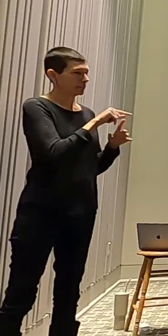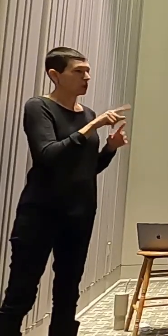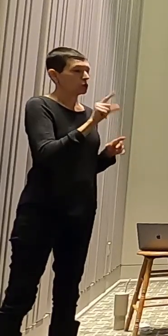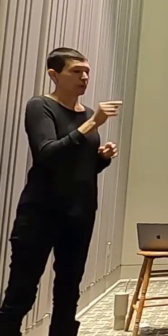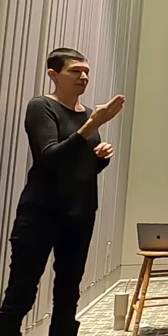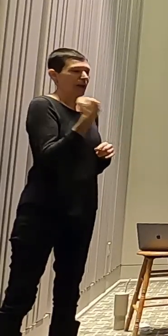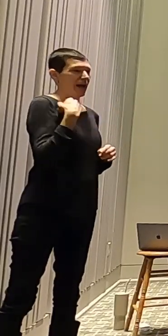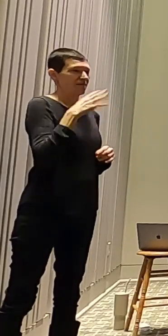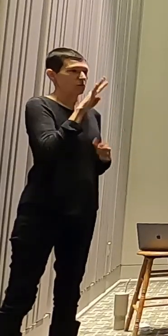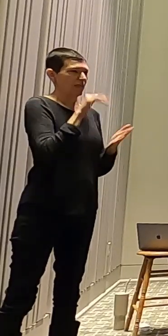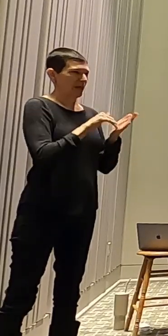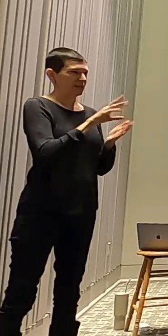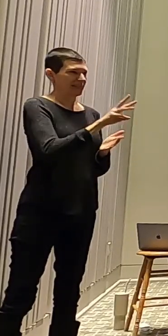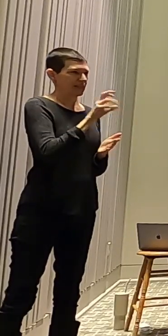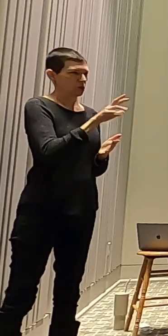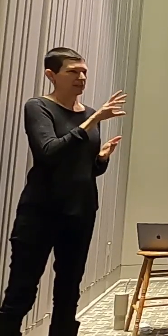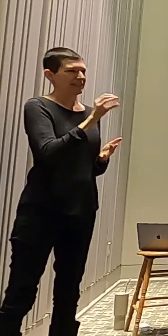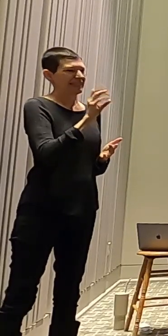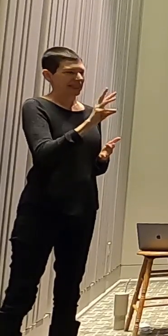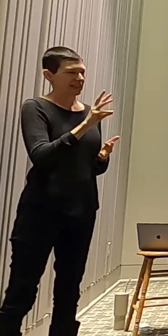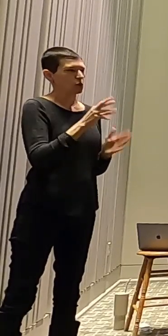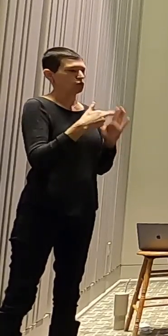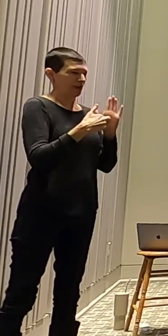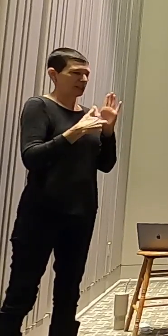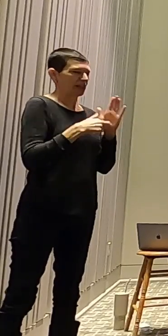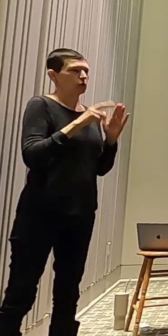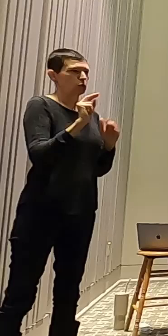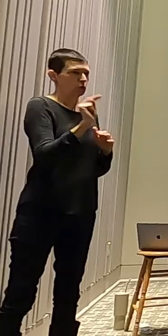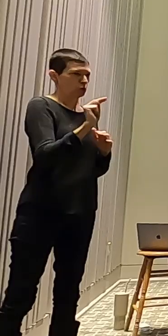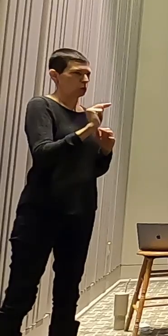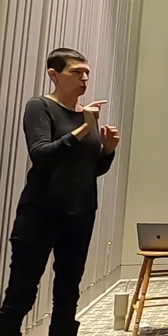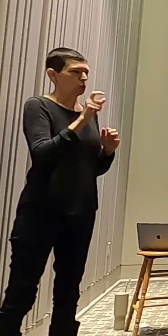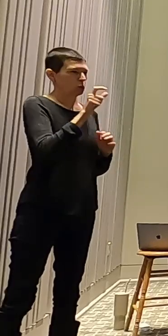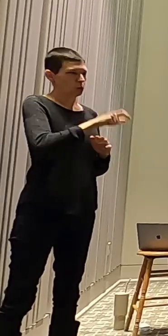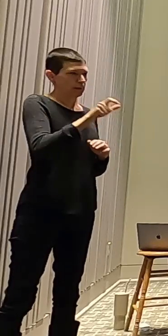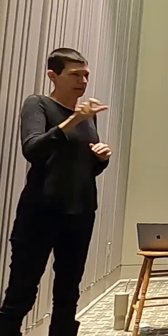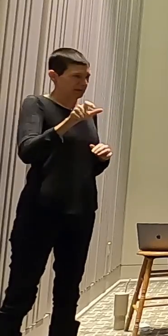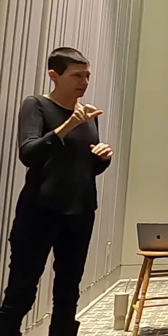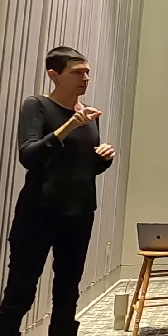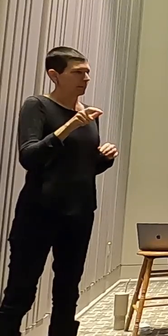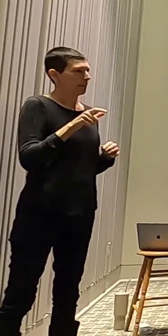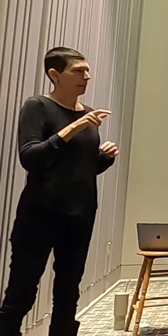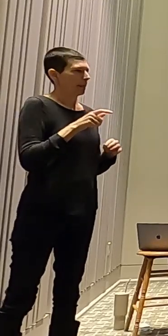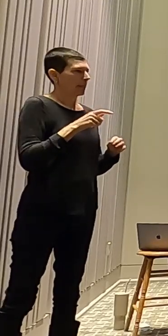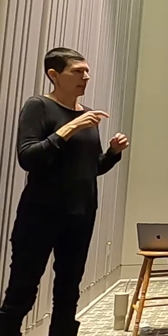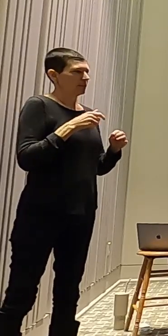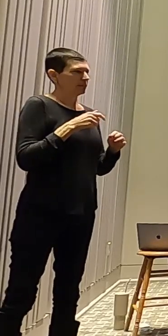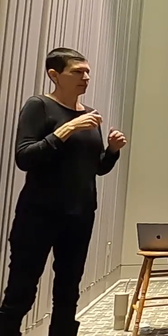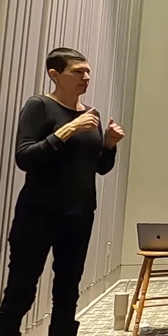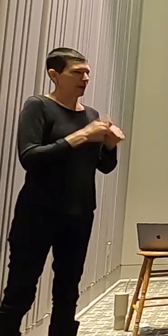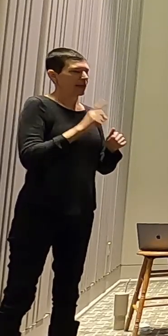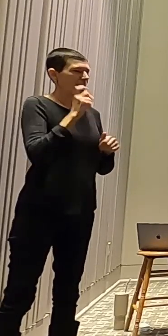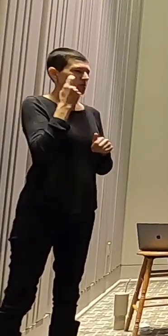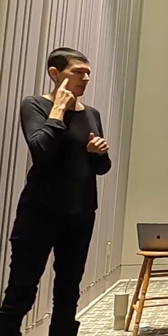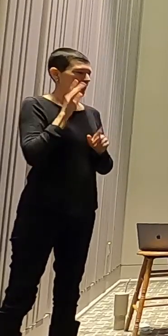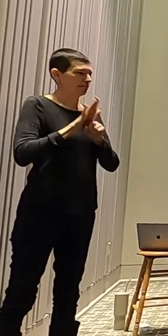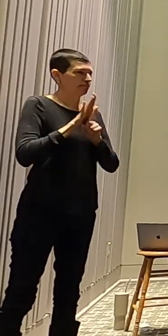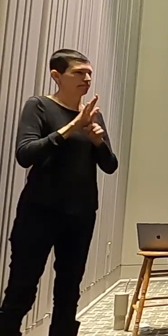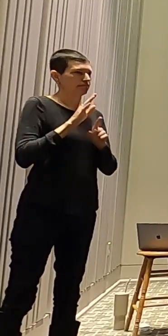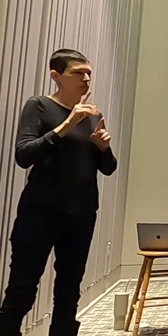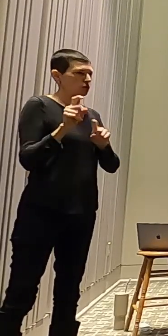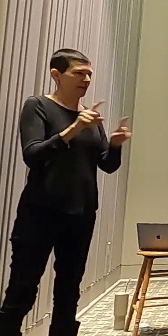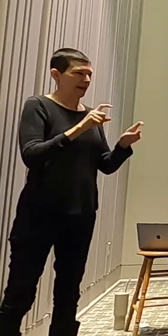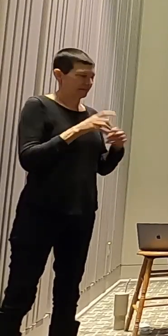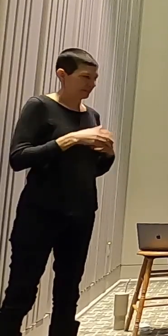were 4,606 registered Nuu individuals, according to a government